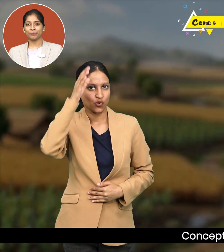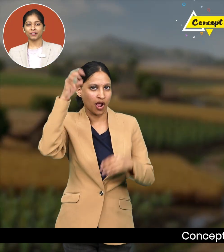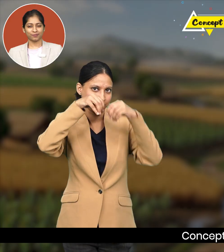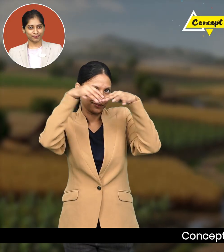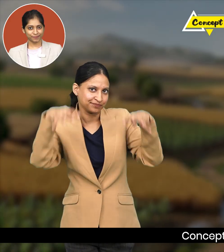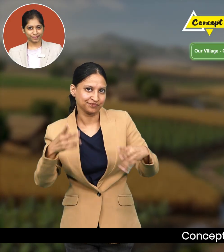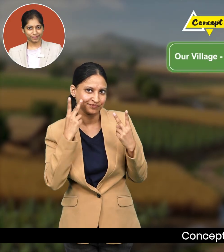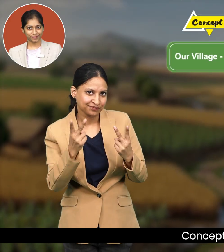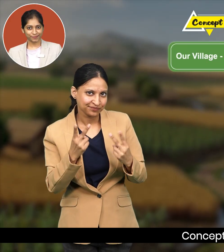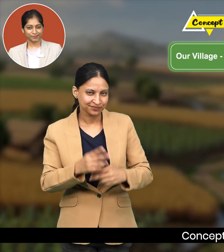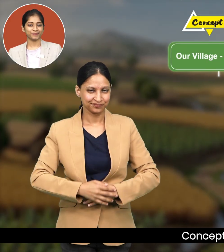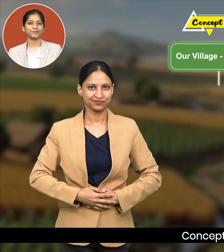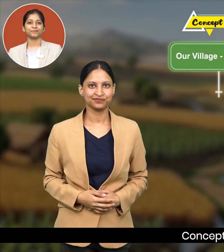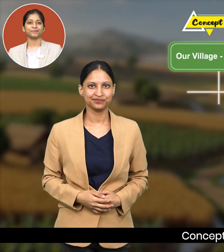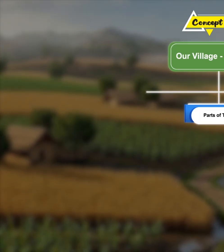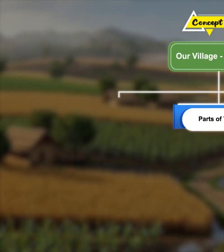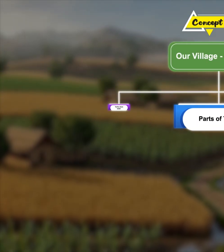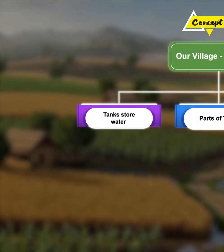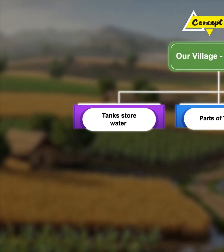Concept map: